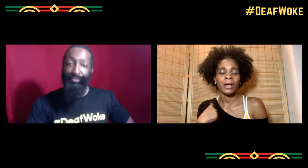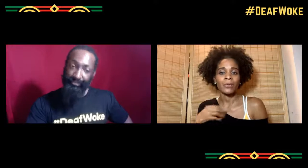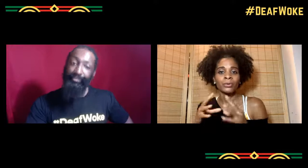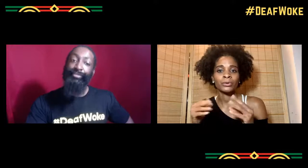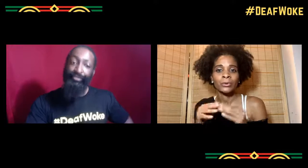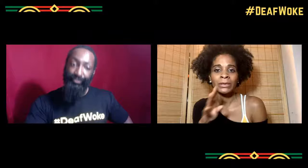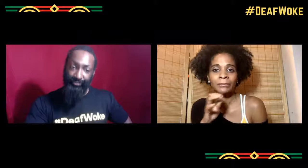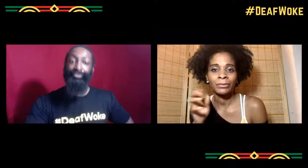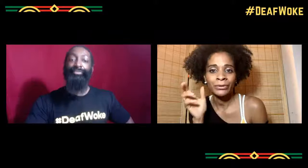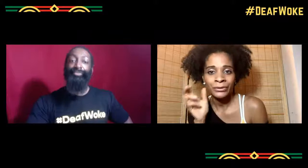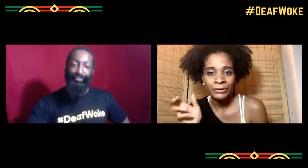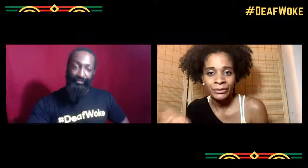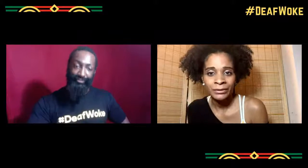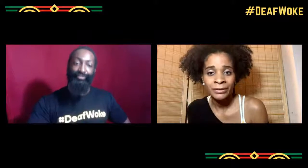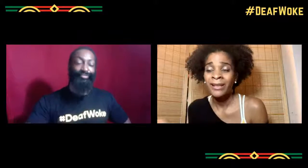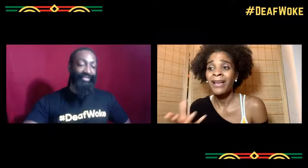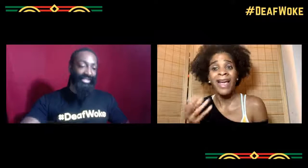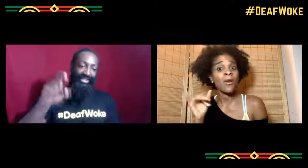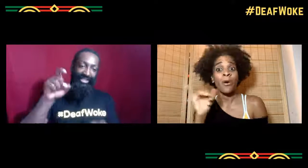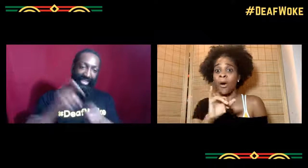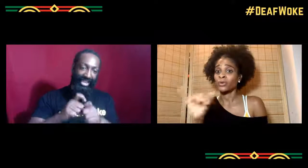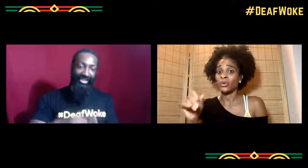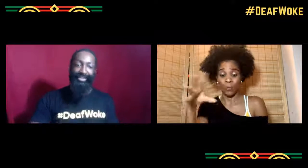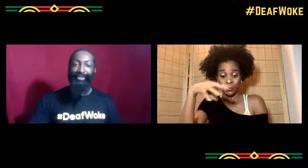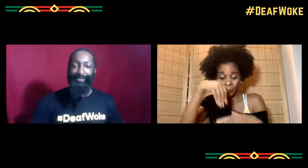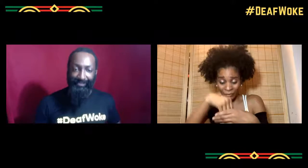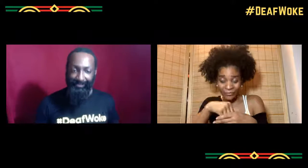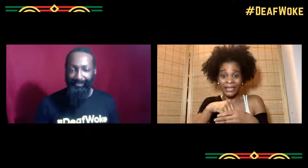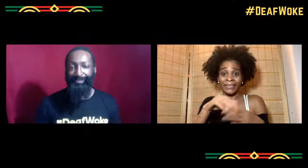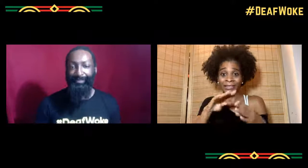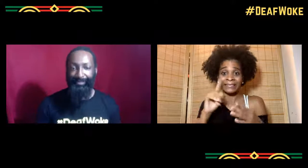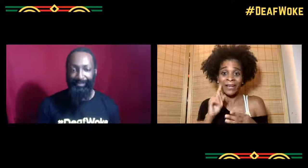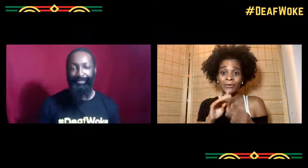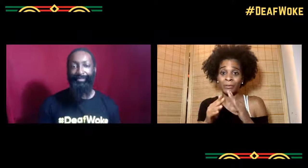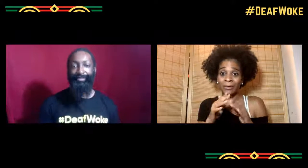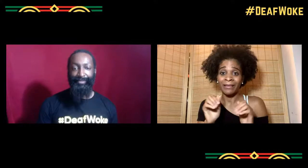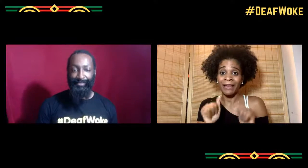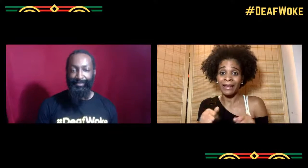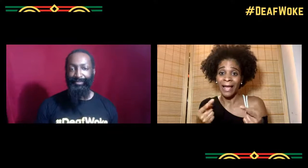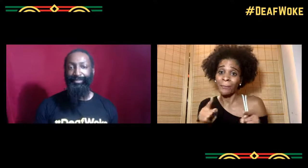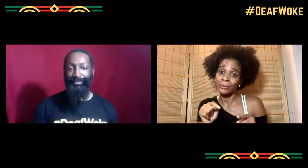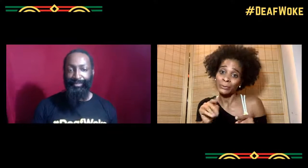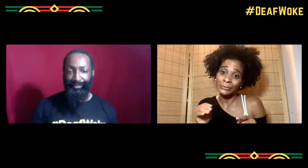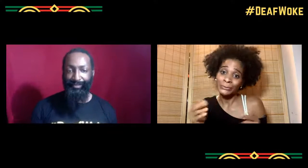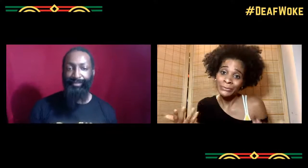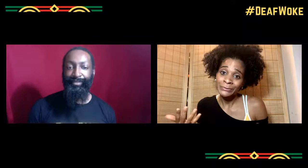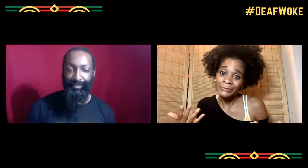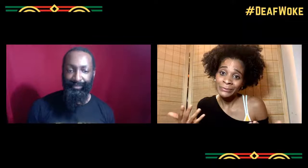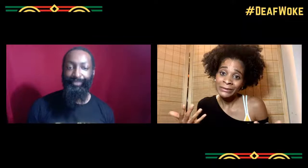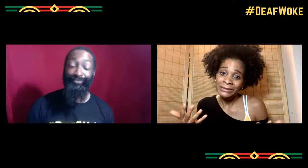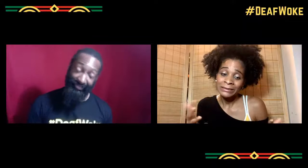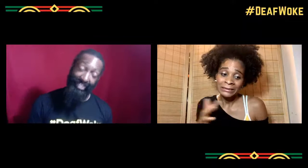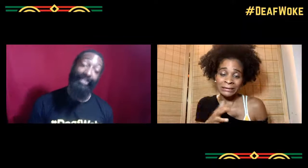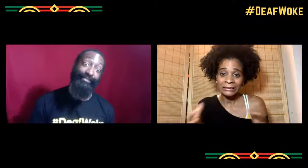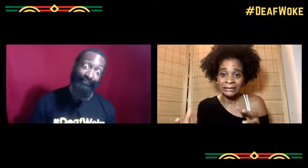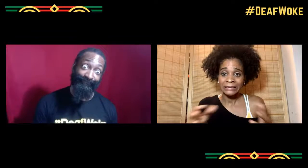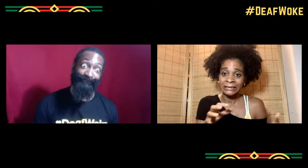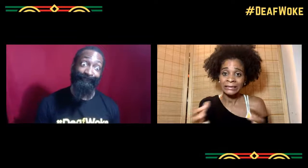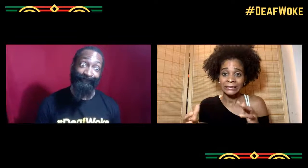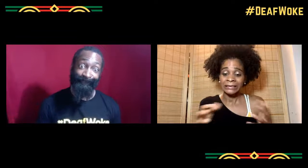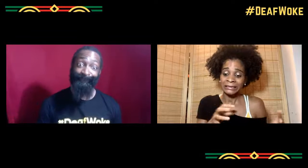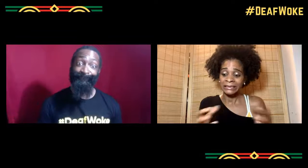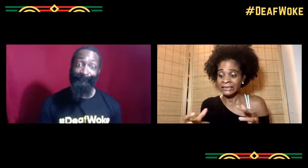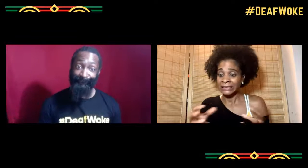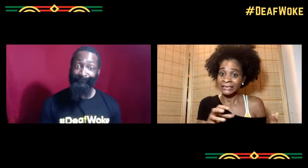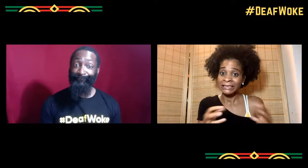a voice. We have a story that needs to be heard. Exactly. And it can happen inside the